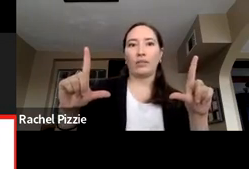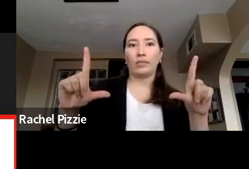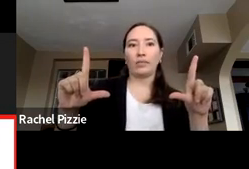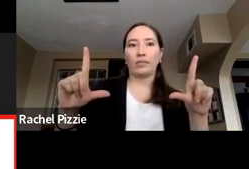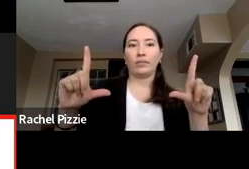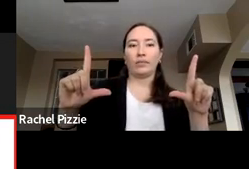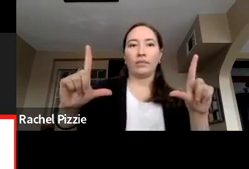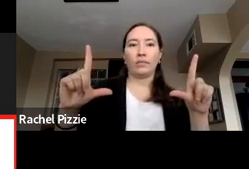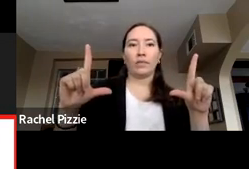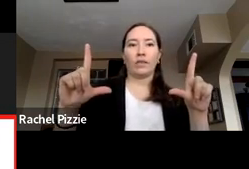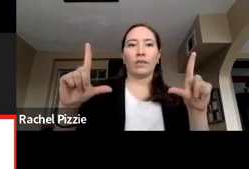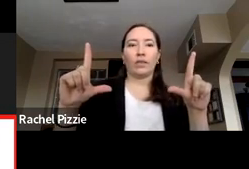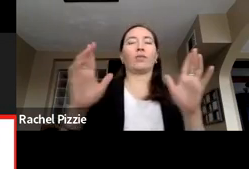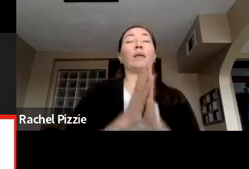screen,